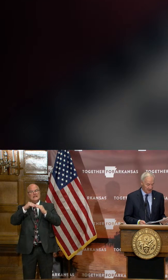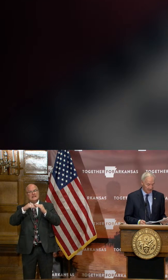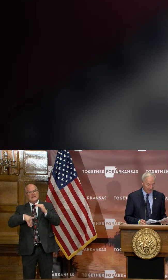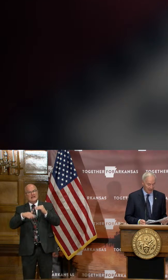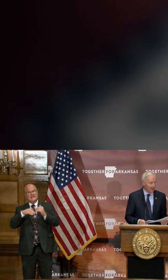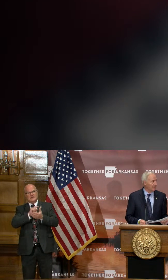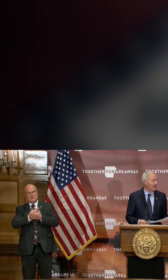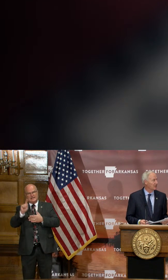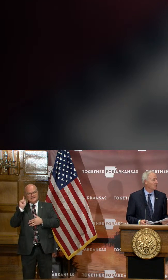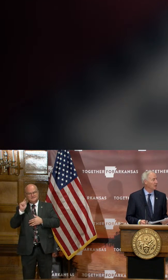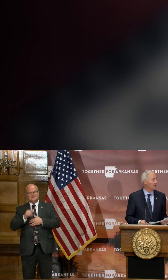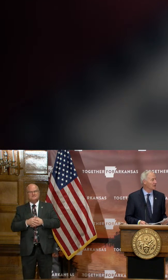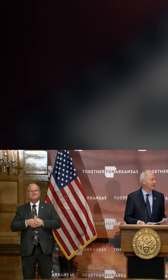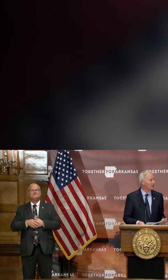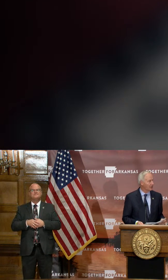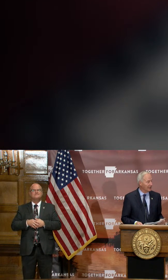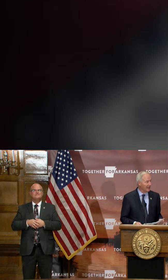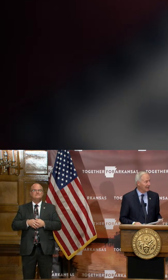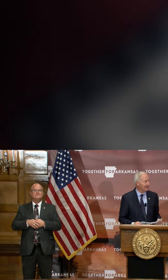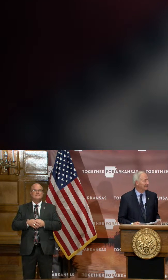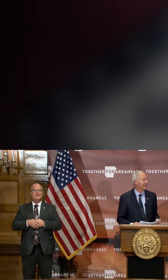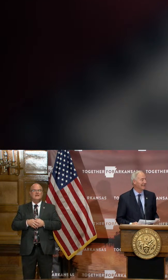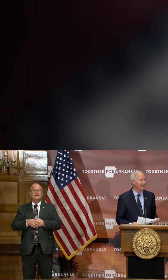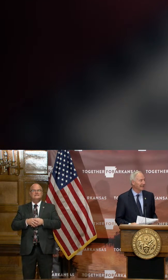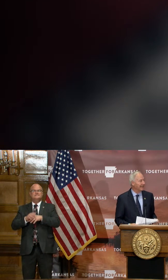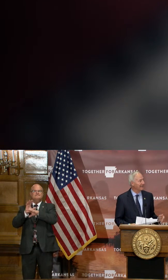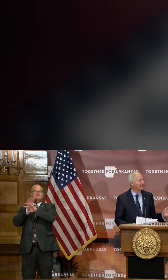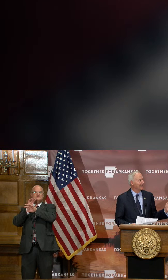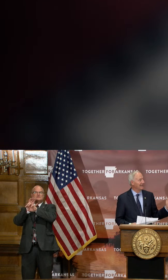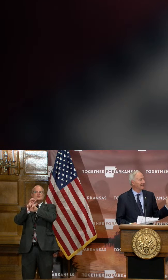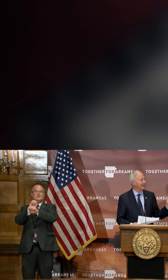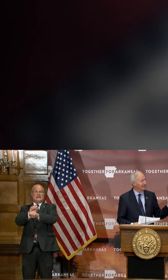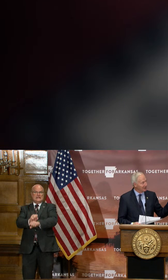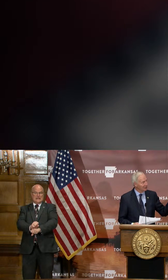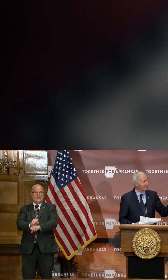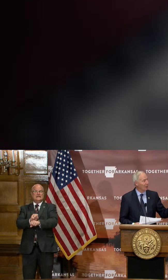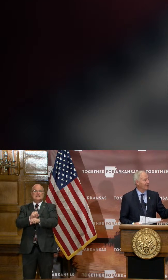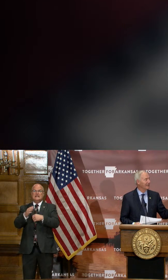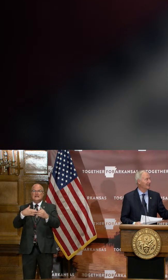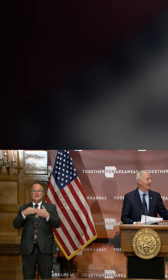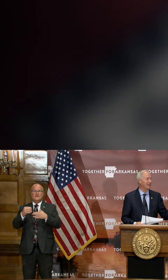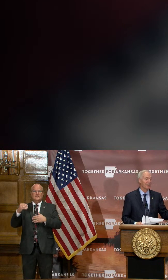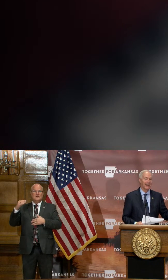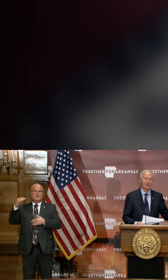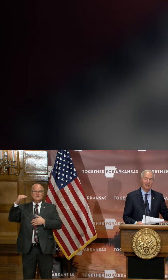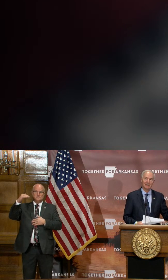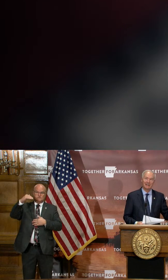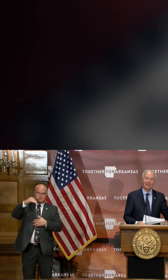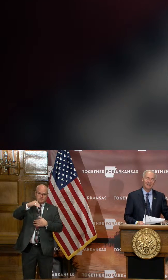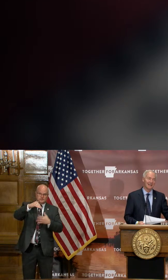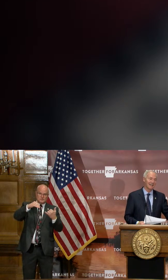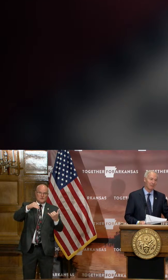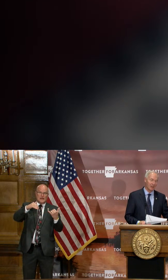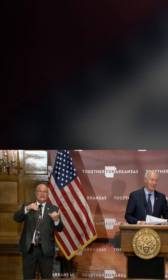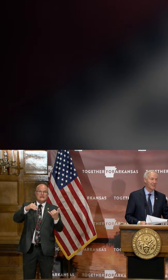a week ago. The next one, you can see the trend line, and again, even though it's pointed in the right direction, I'm going to